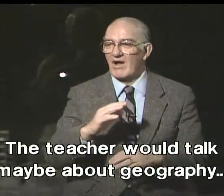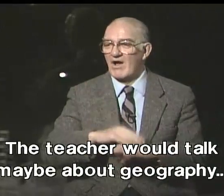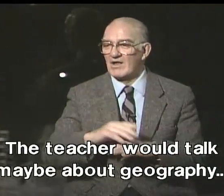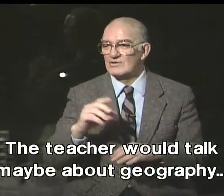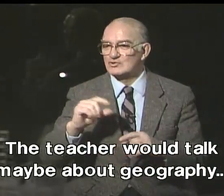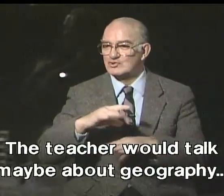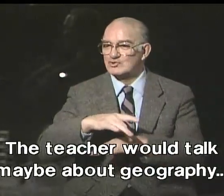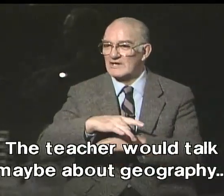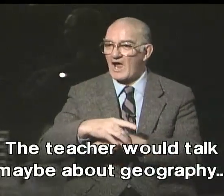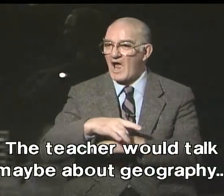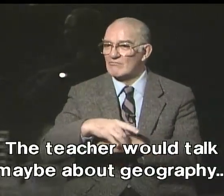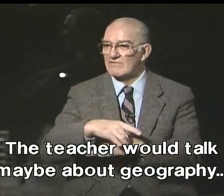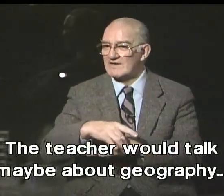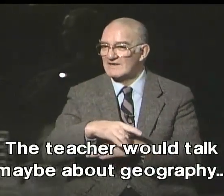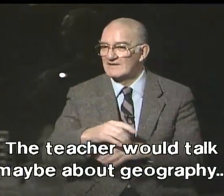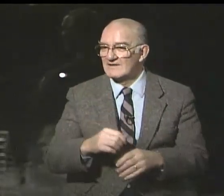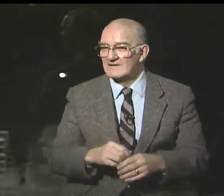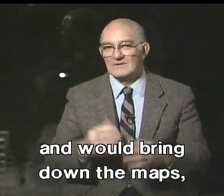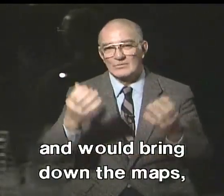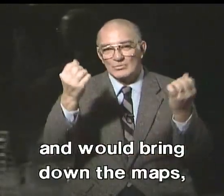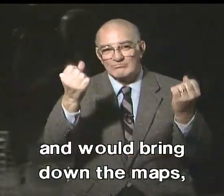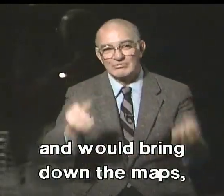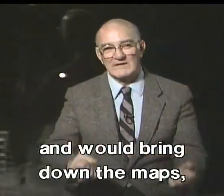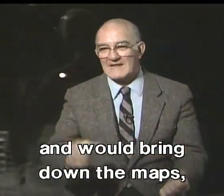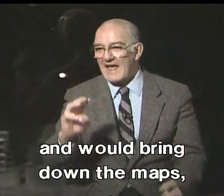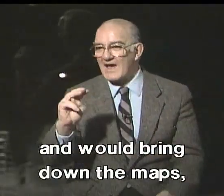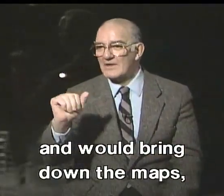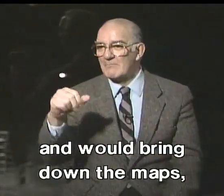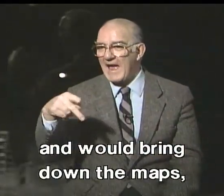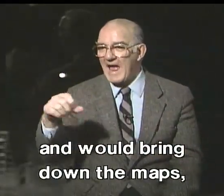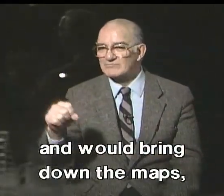on geography, bring down the maps,